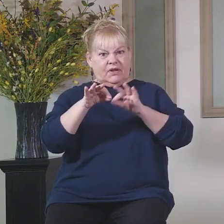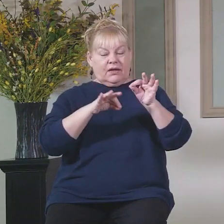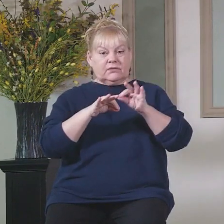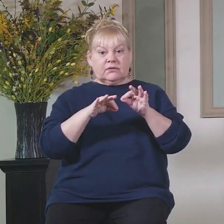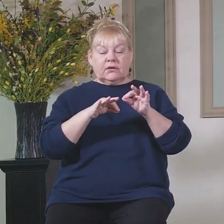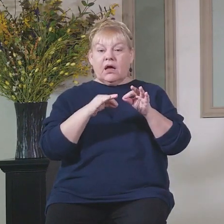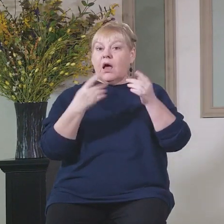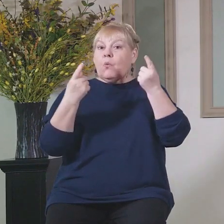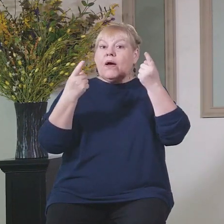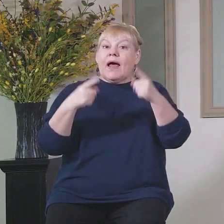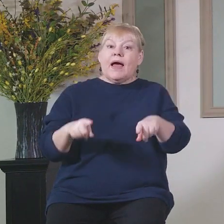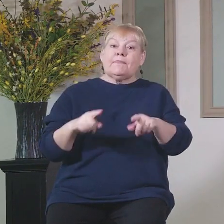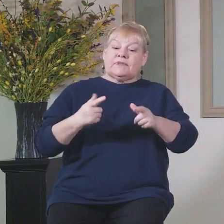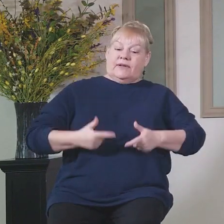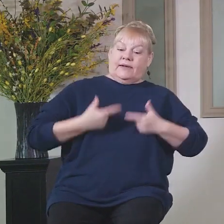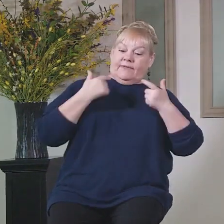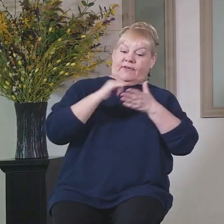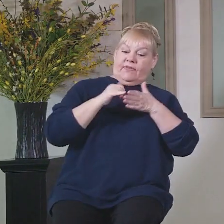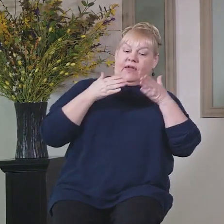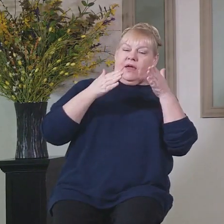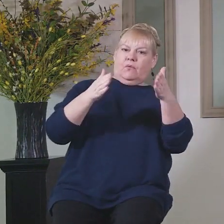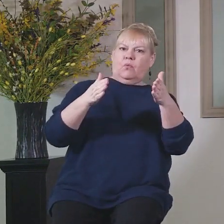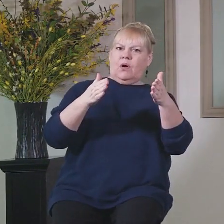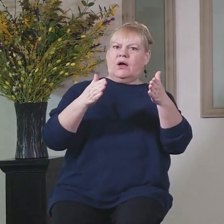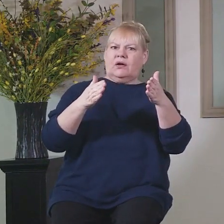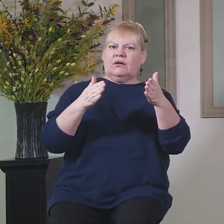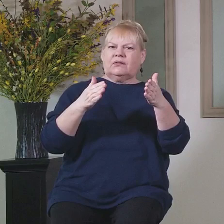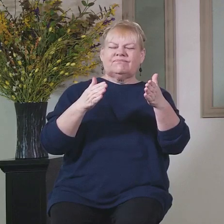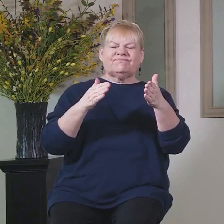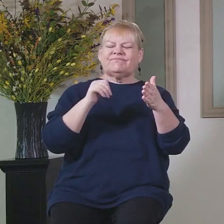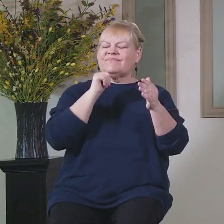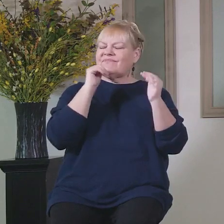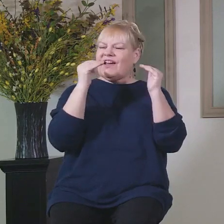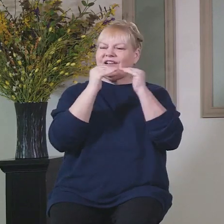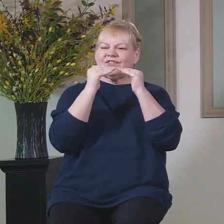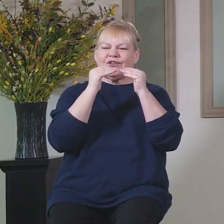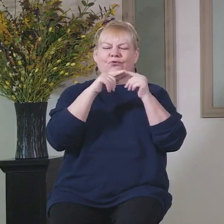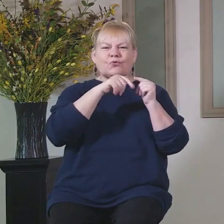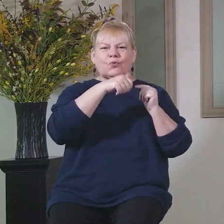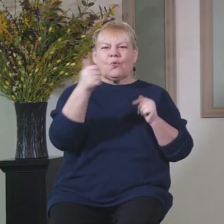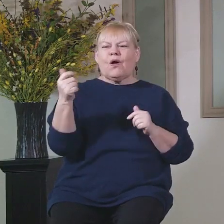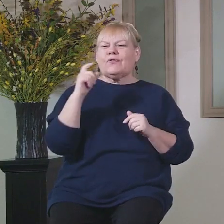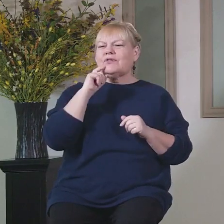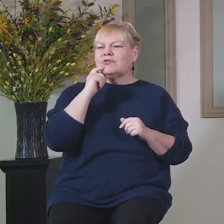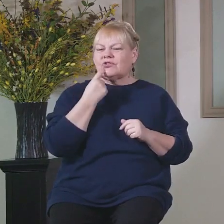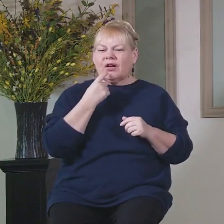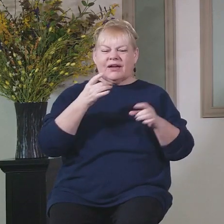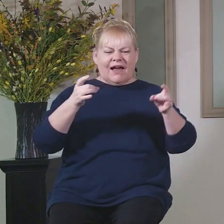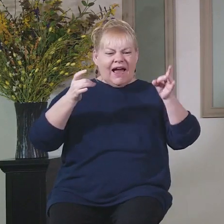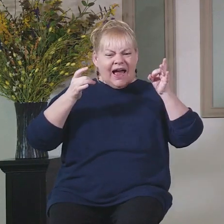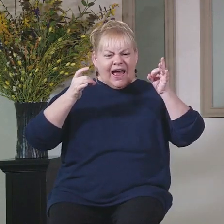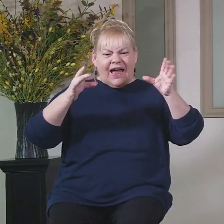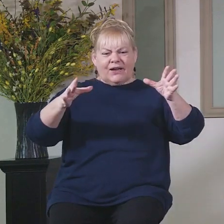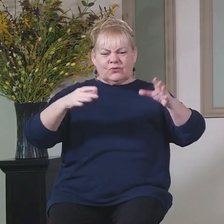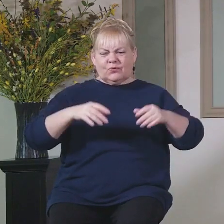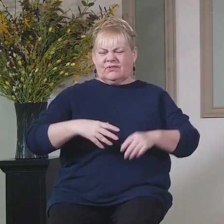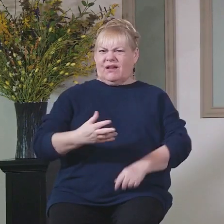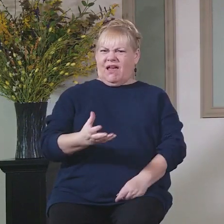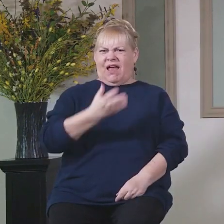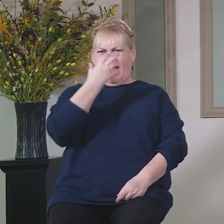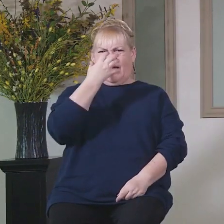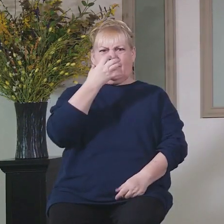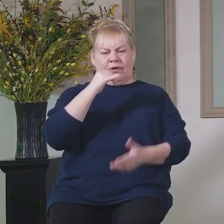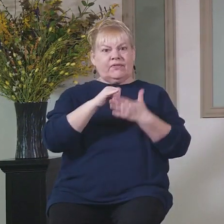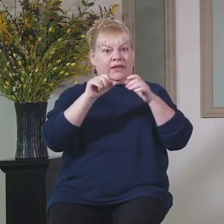And the results of living this way are injustice toward others, jealousy, hatred, anger. That's the system